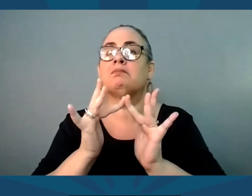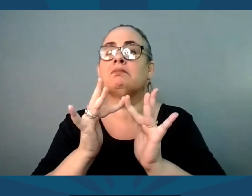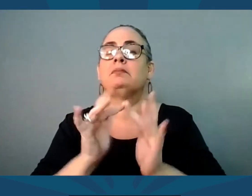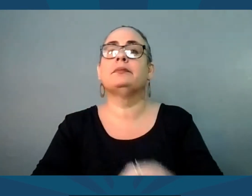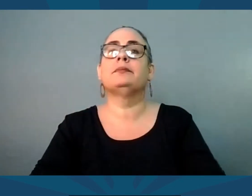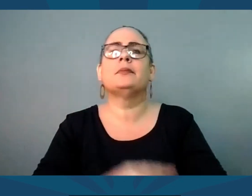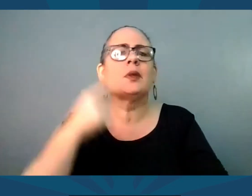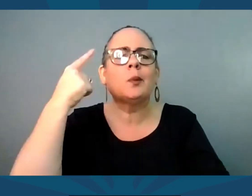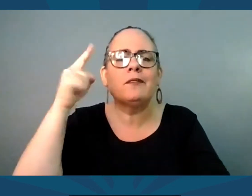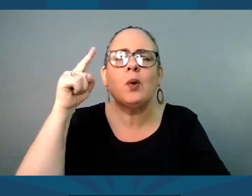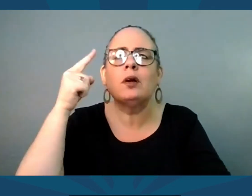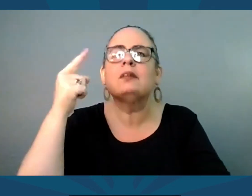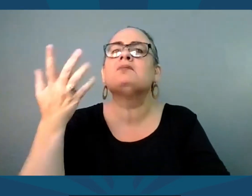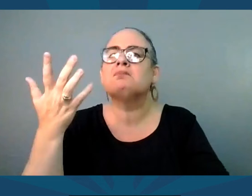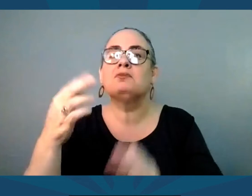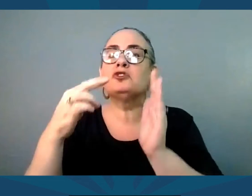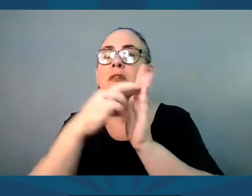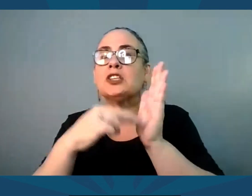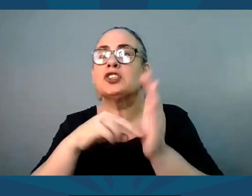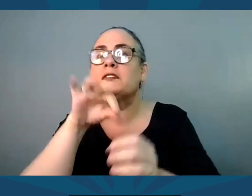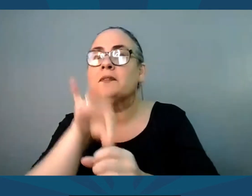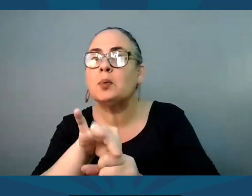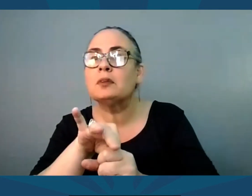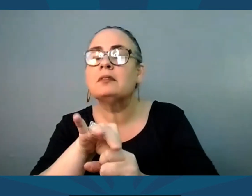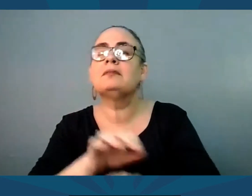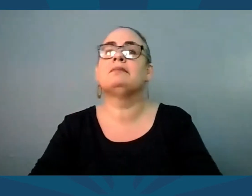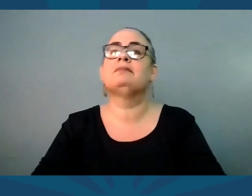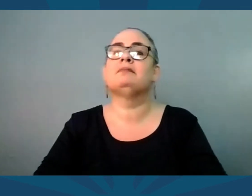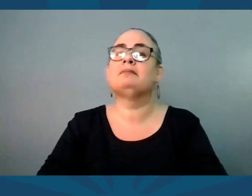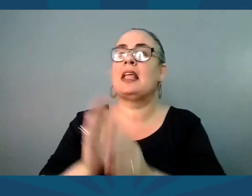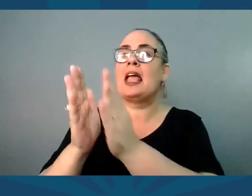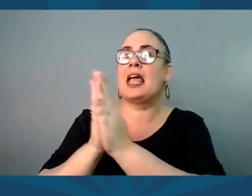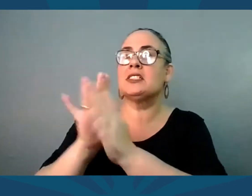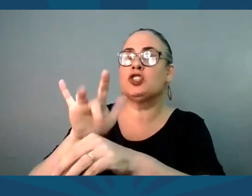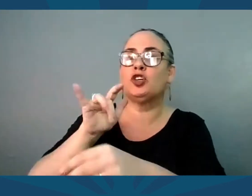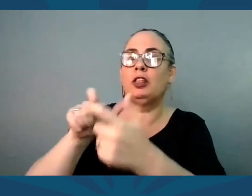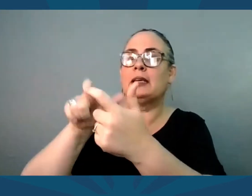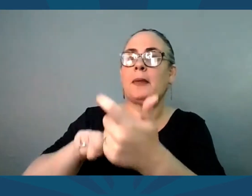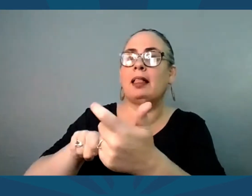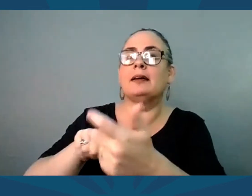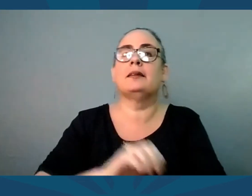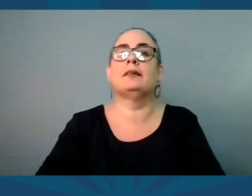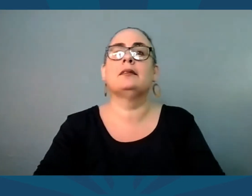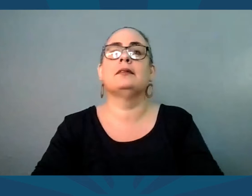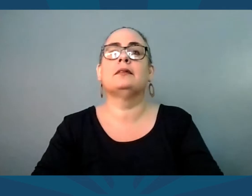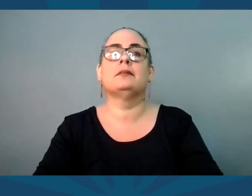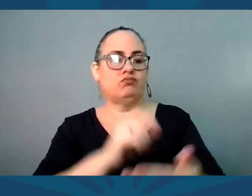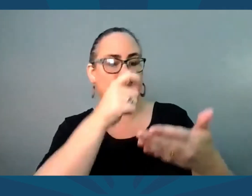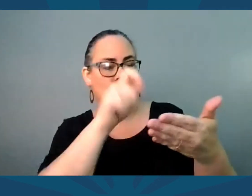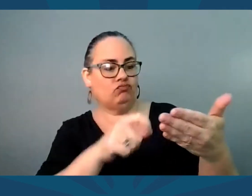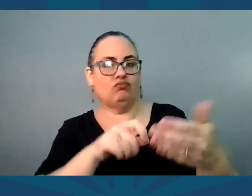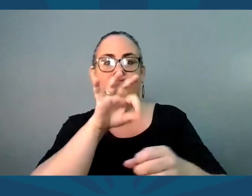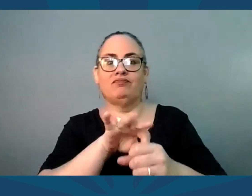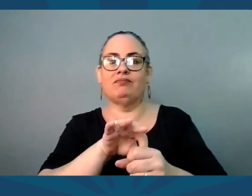Number 1, Secretary of State's online system, used to register to vote, request